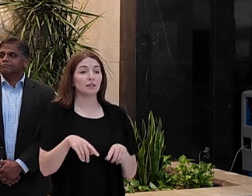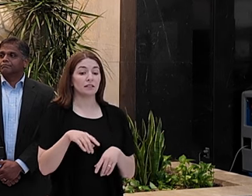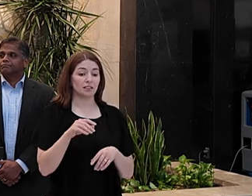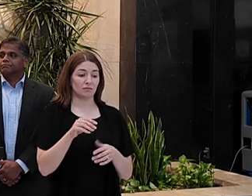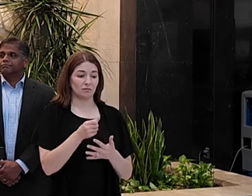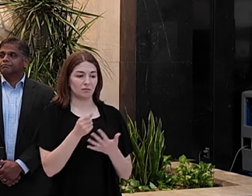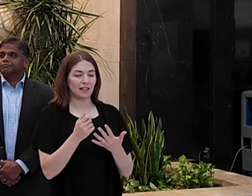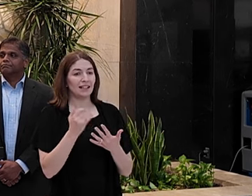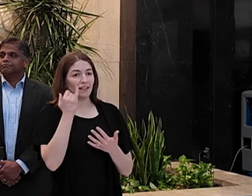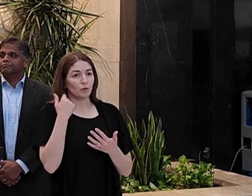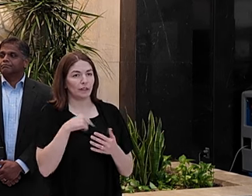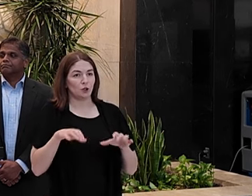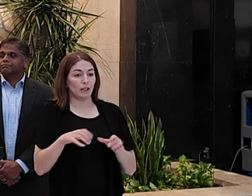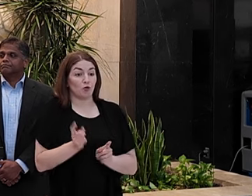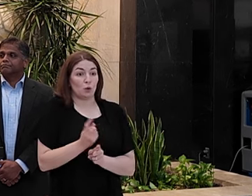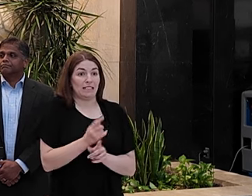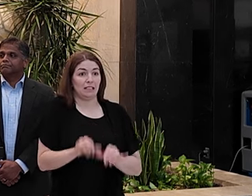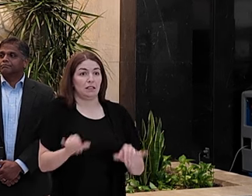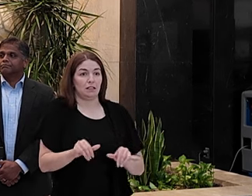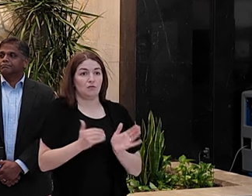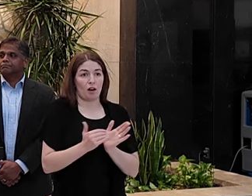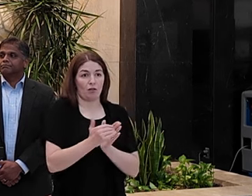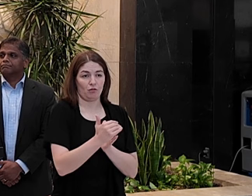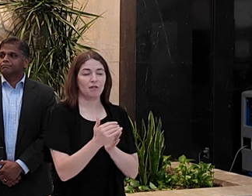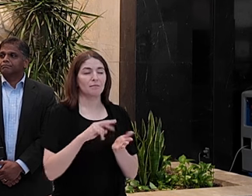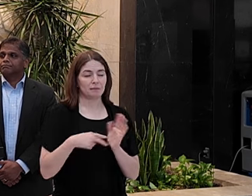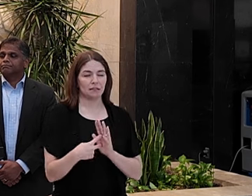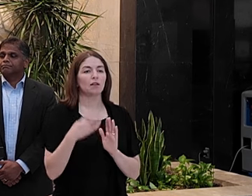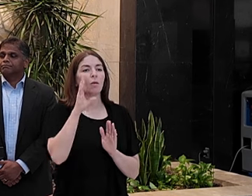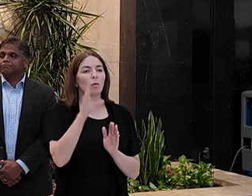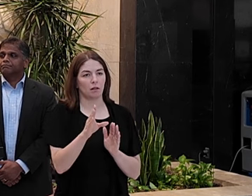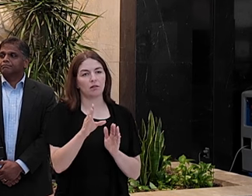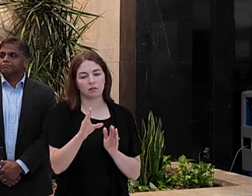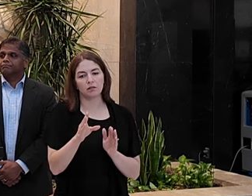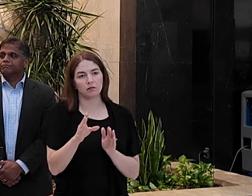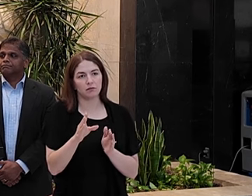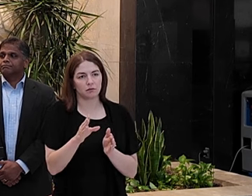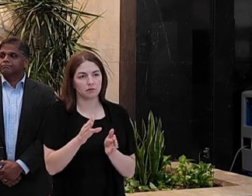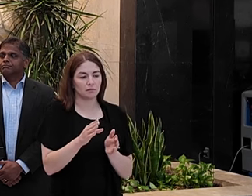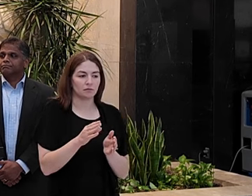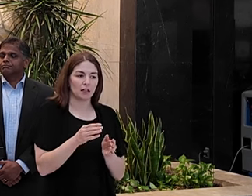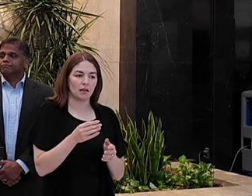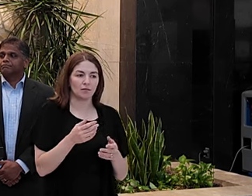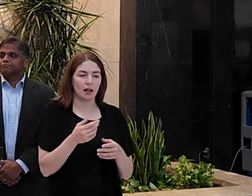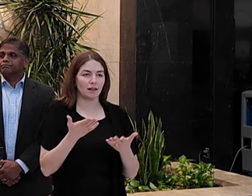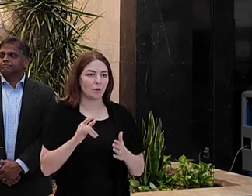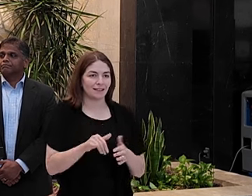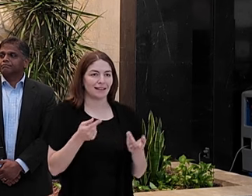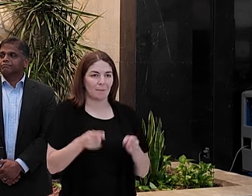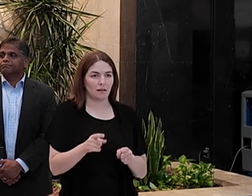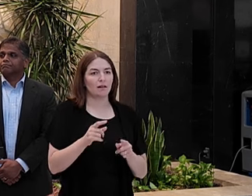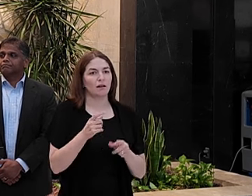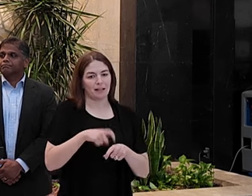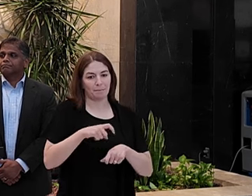that judgment call per se. And so we feel very confident in the fact that once I switch this to a preventive maintenance item rather than a corrective maintenance item, it removes